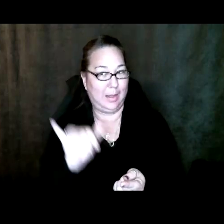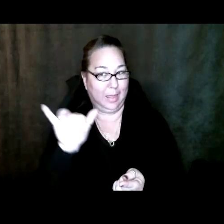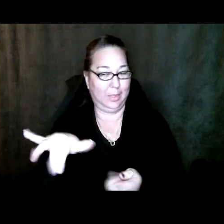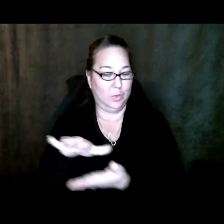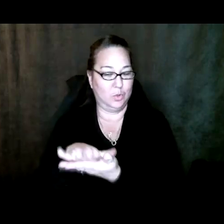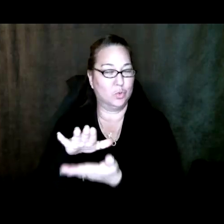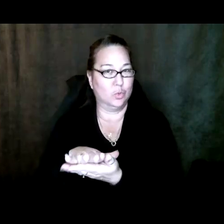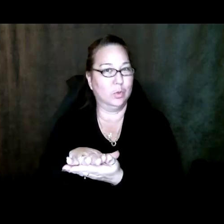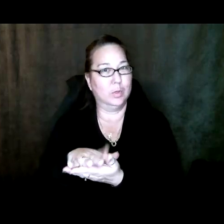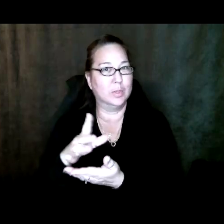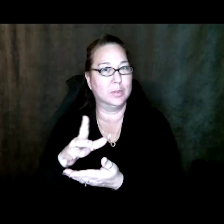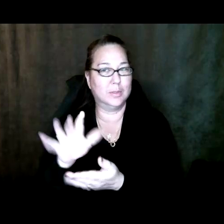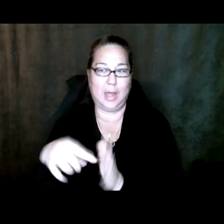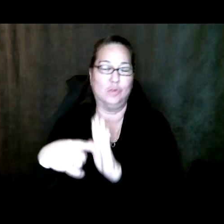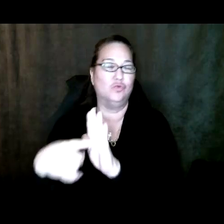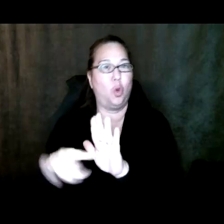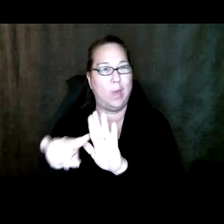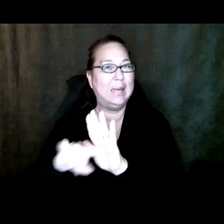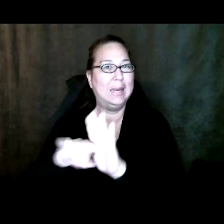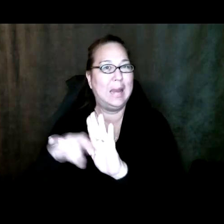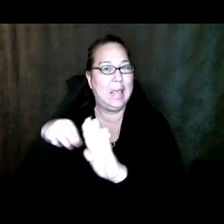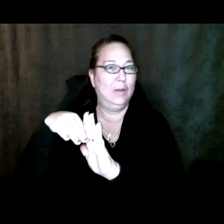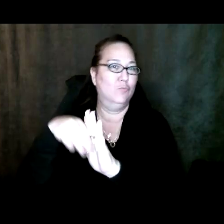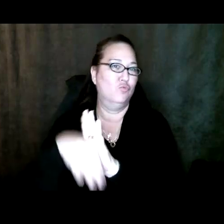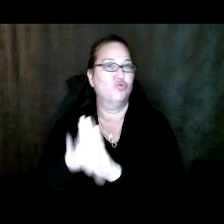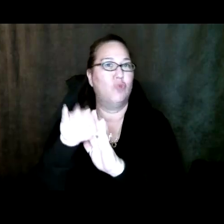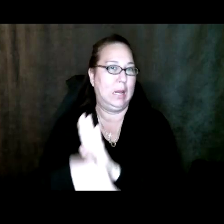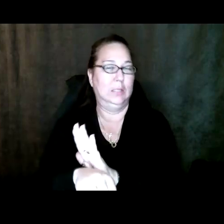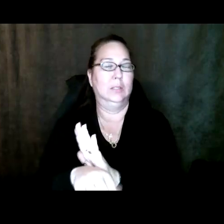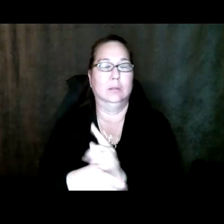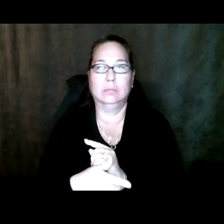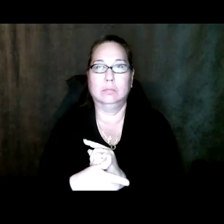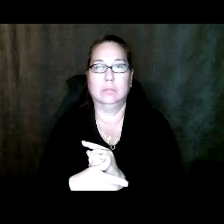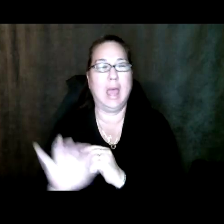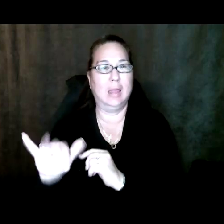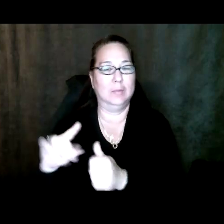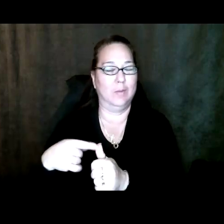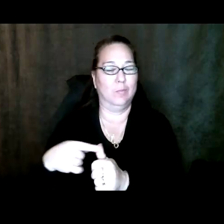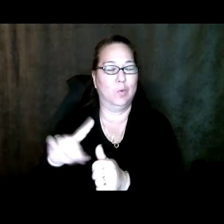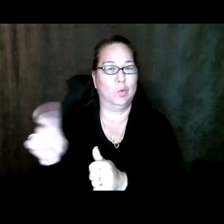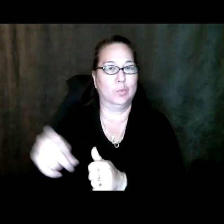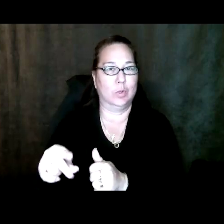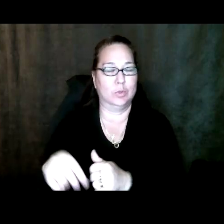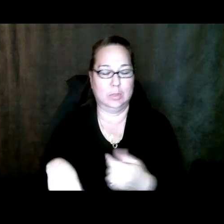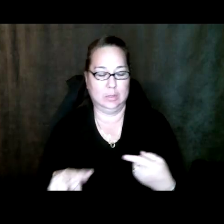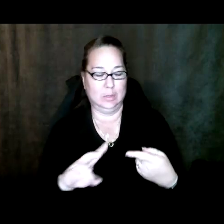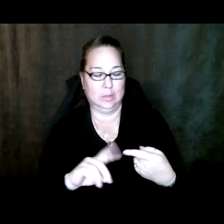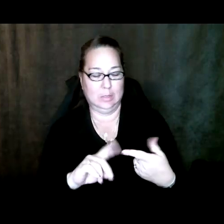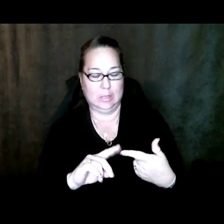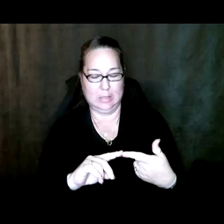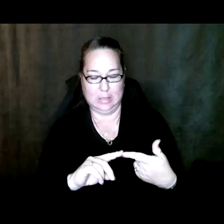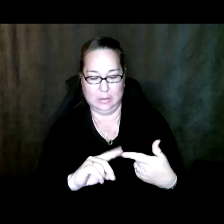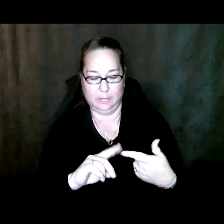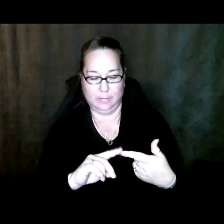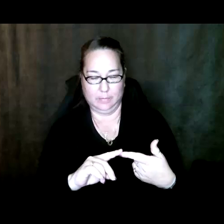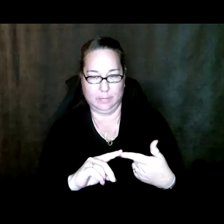those accountability percentiles? So that's my first question. And then a little bit more insight